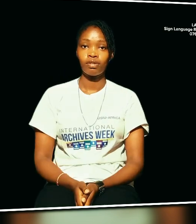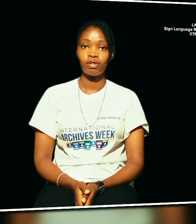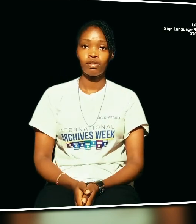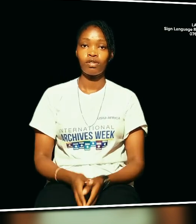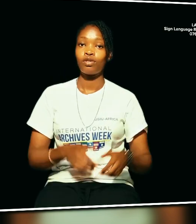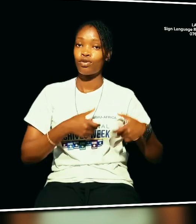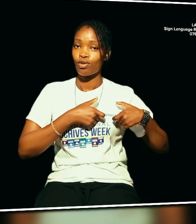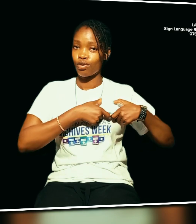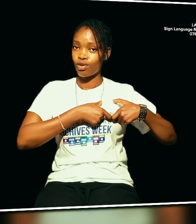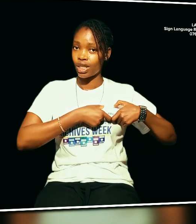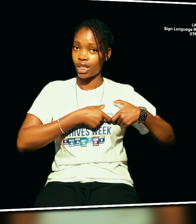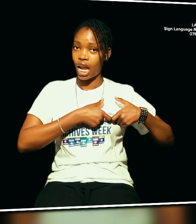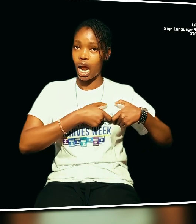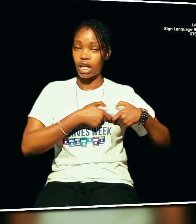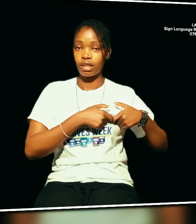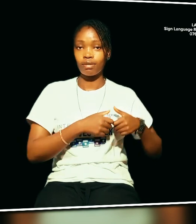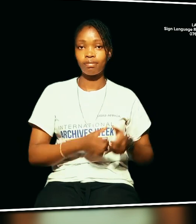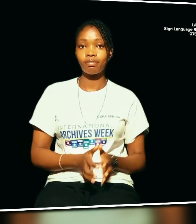Sweetheart.